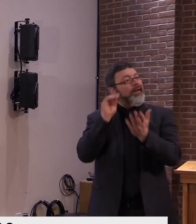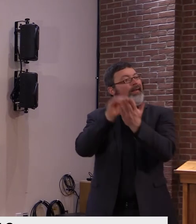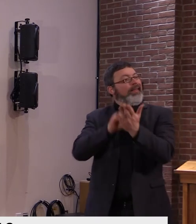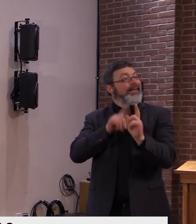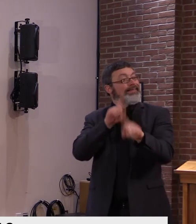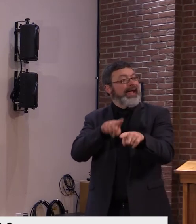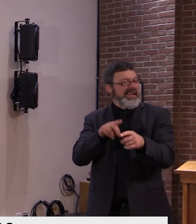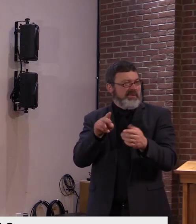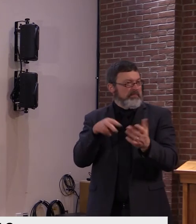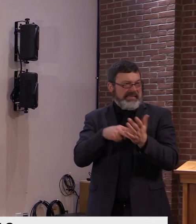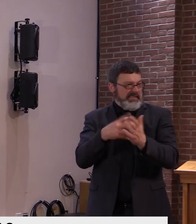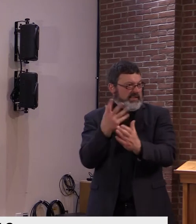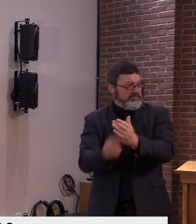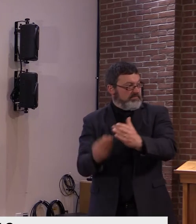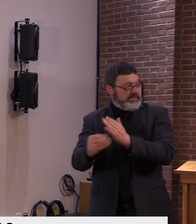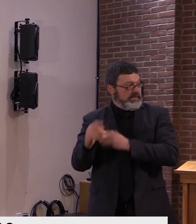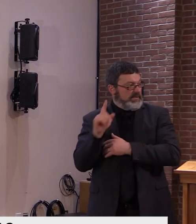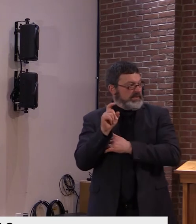on those days?